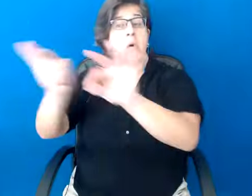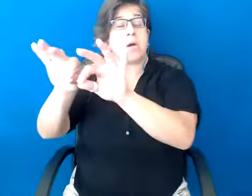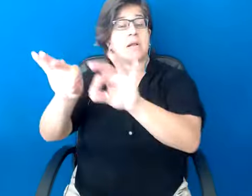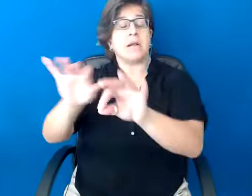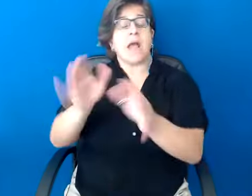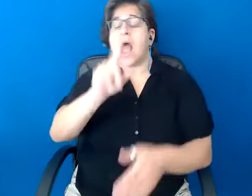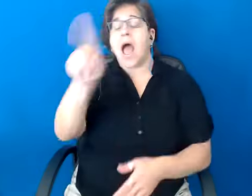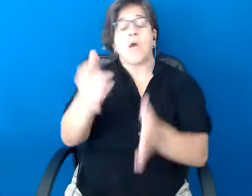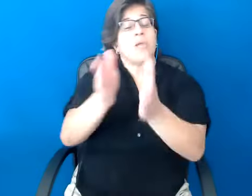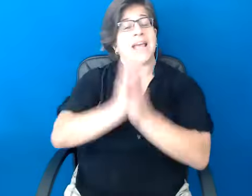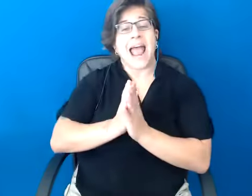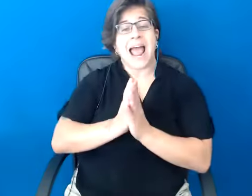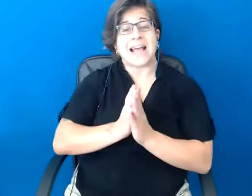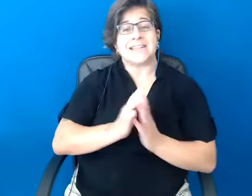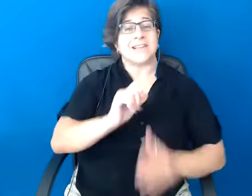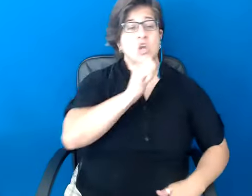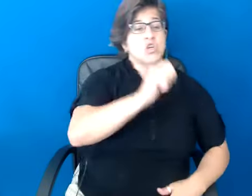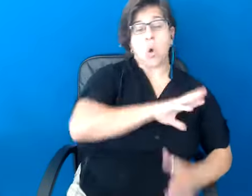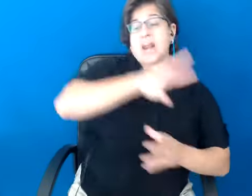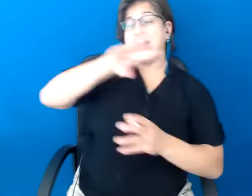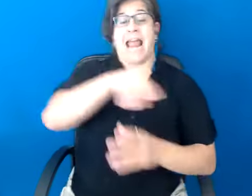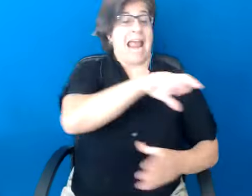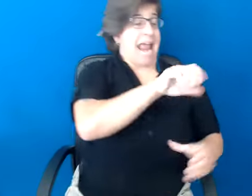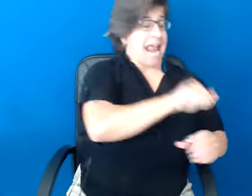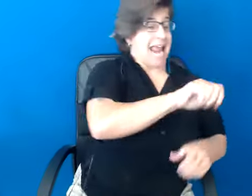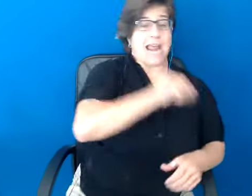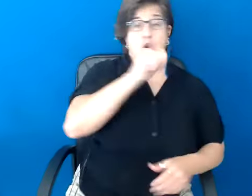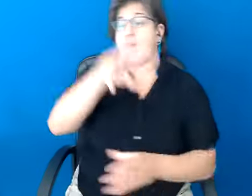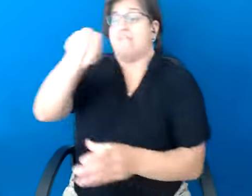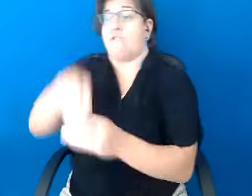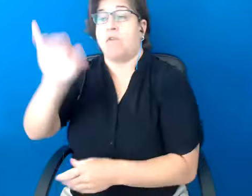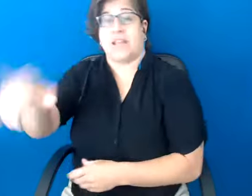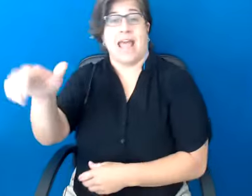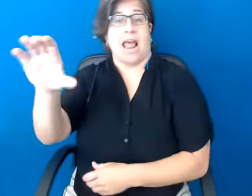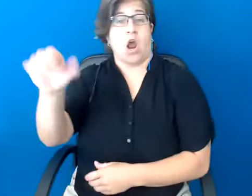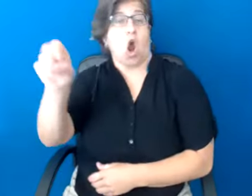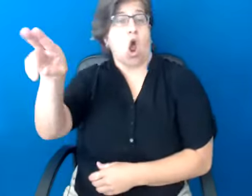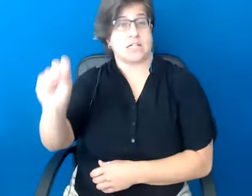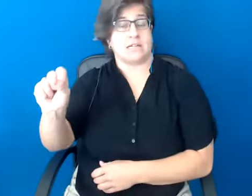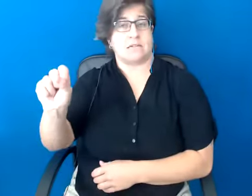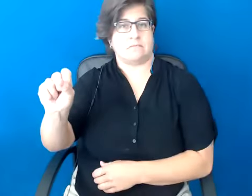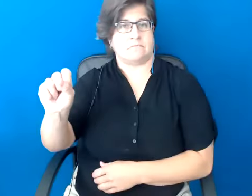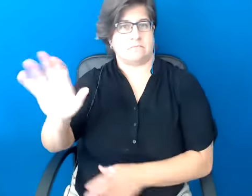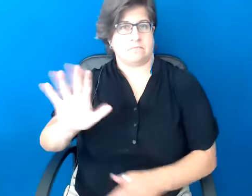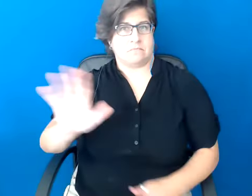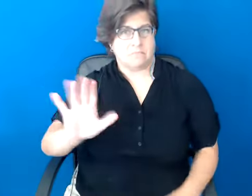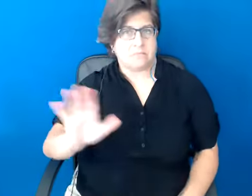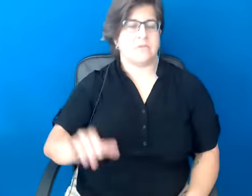say please don't implicate Alcoholics Anonymous or the work that we're trying to do in our primary purpose.